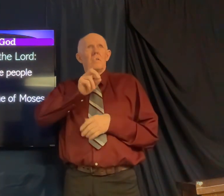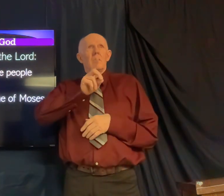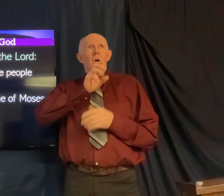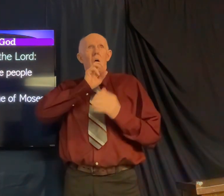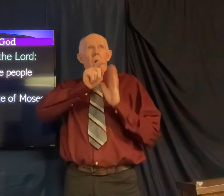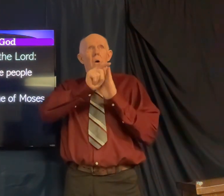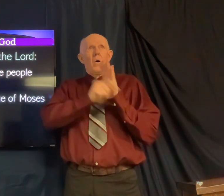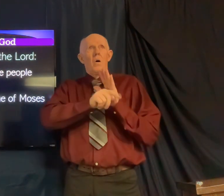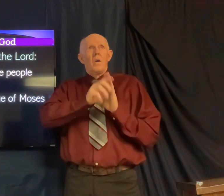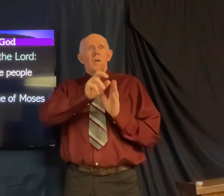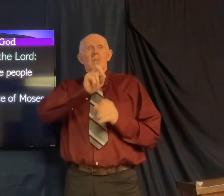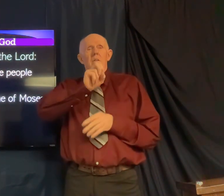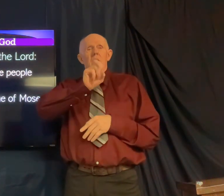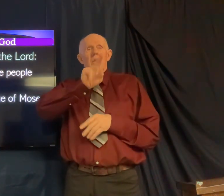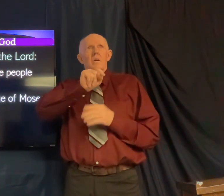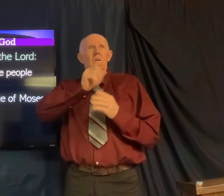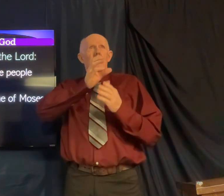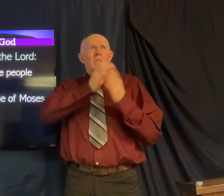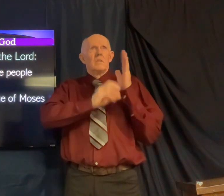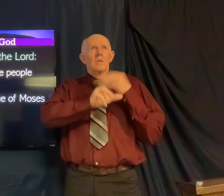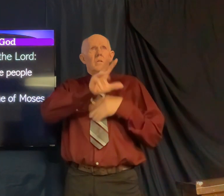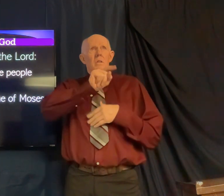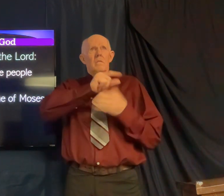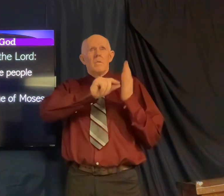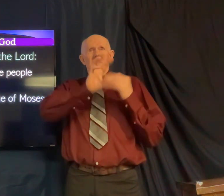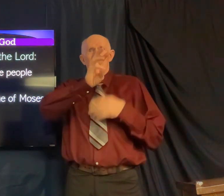This verse in the Old Testament in Deuteronomy